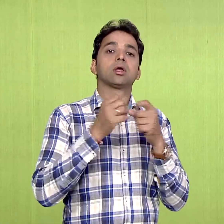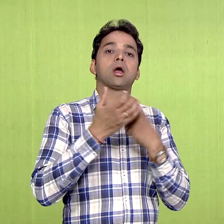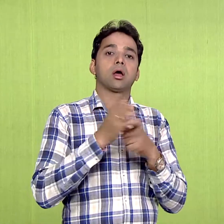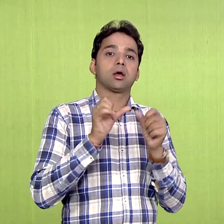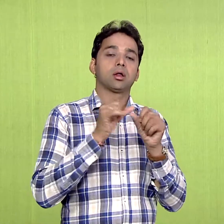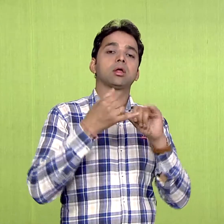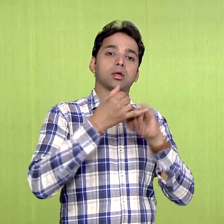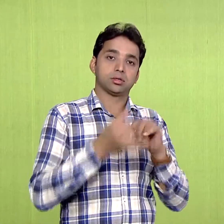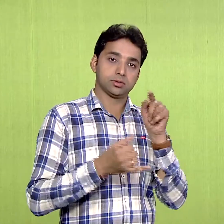Tirthankars.